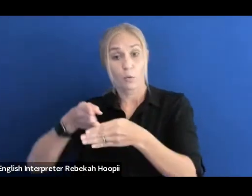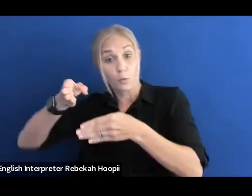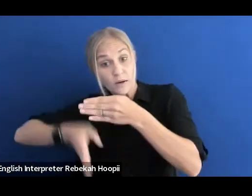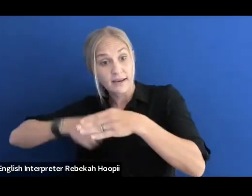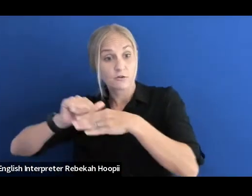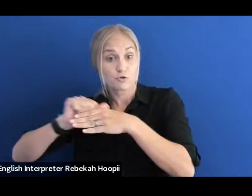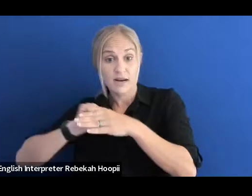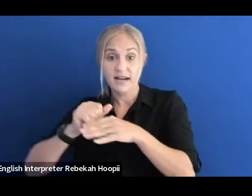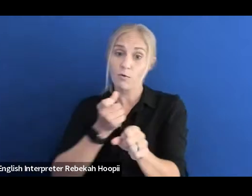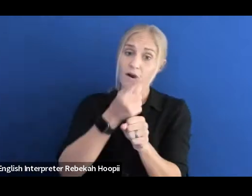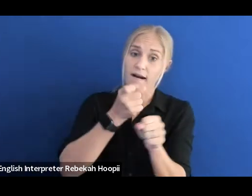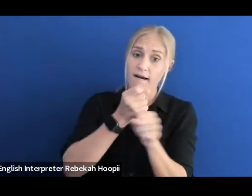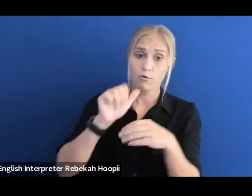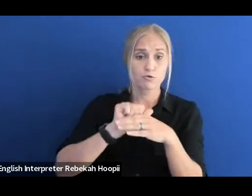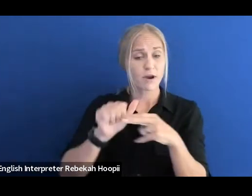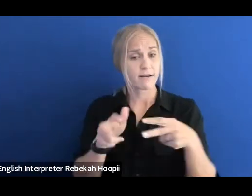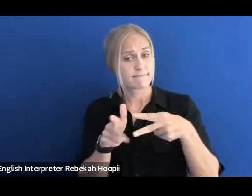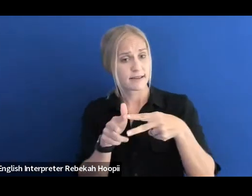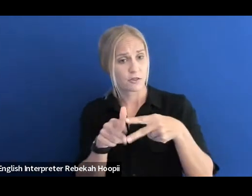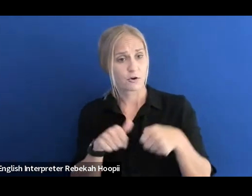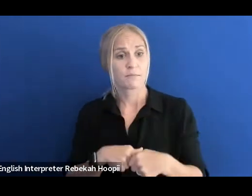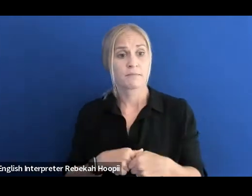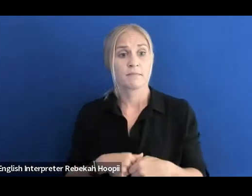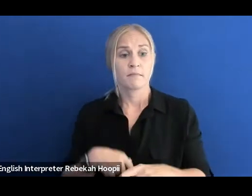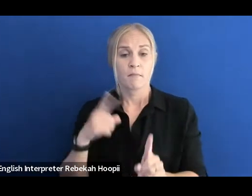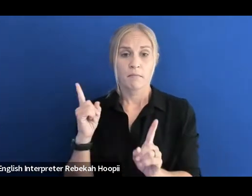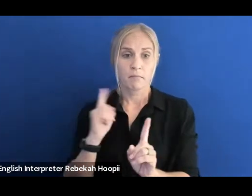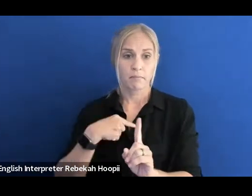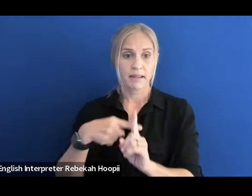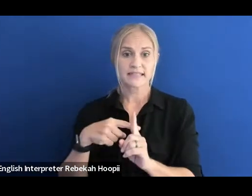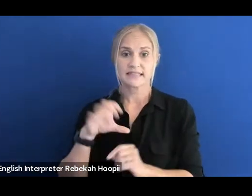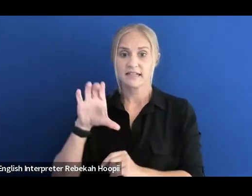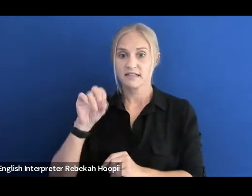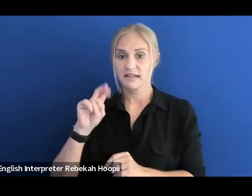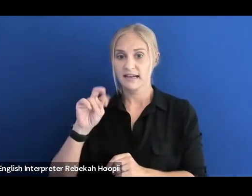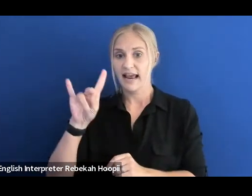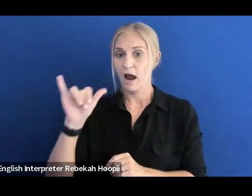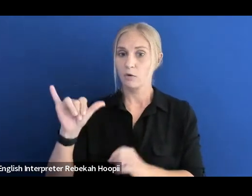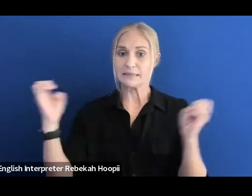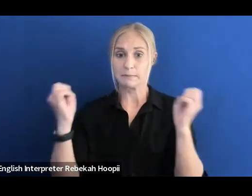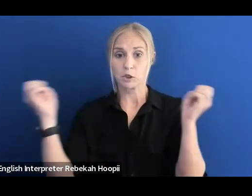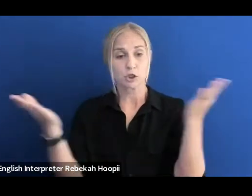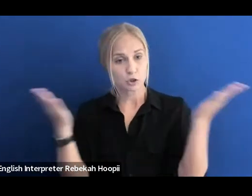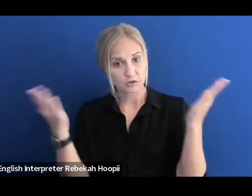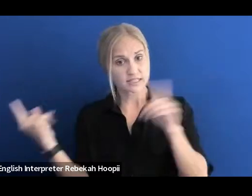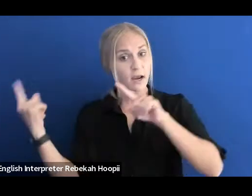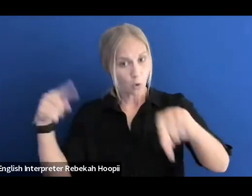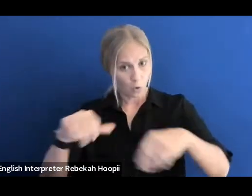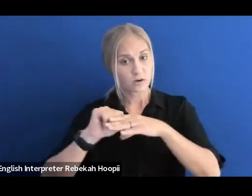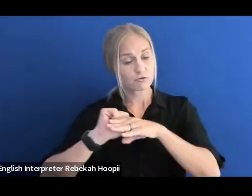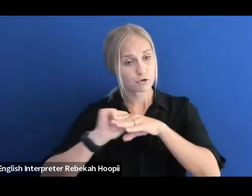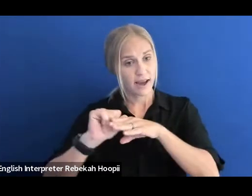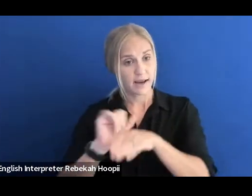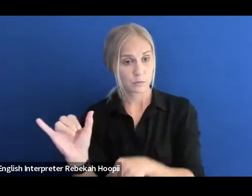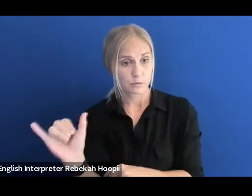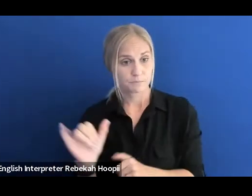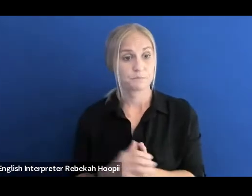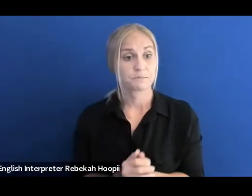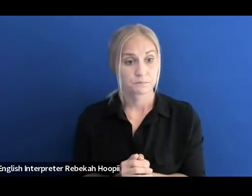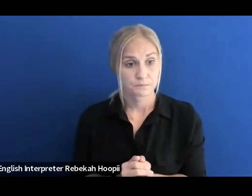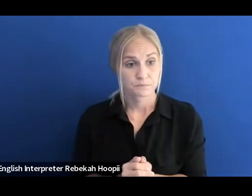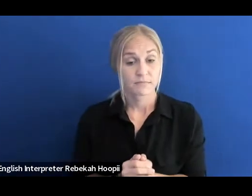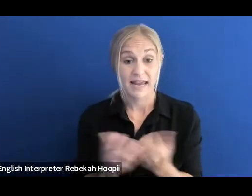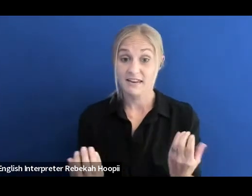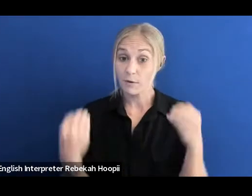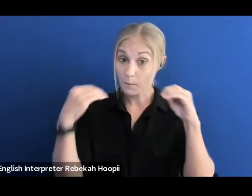their annual training, as well as county emergency services coming to Pōhakuloa and training as well. And then taking it